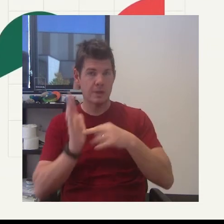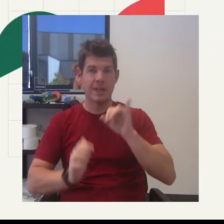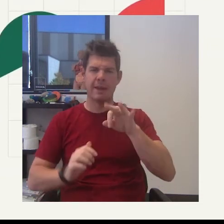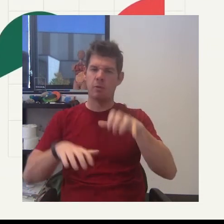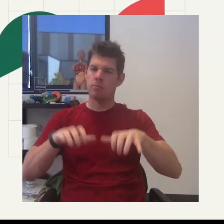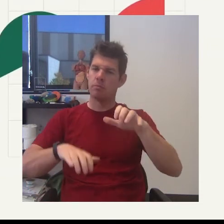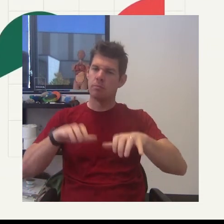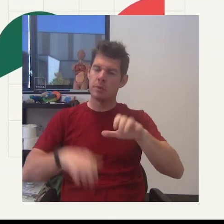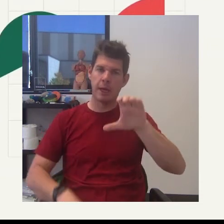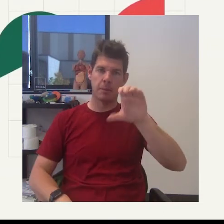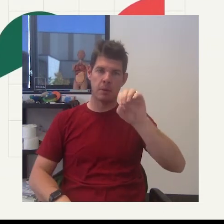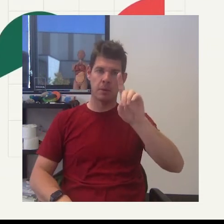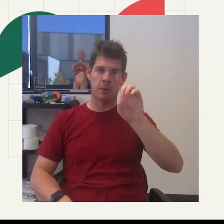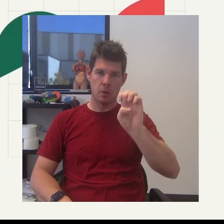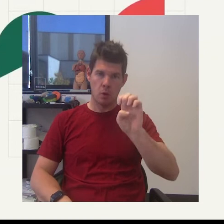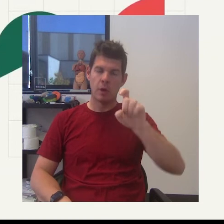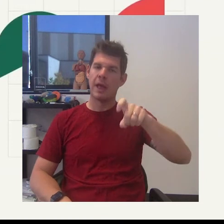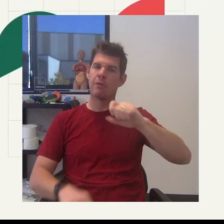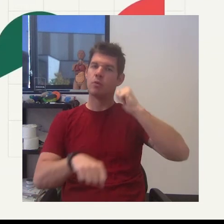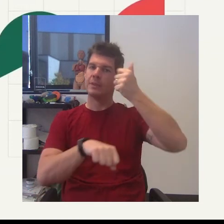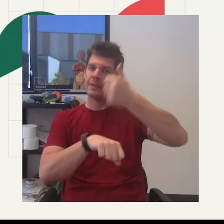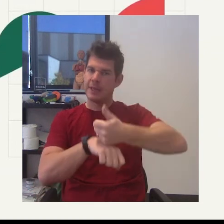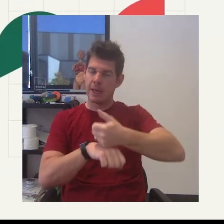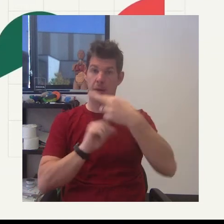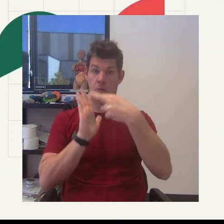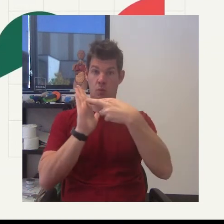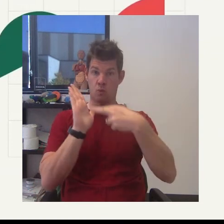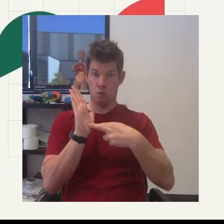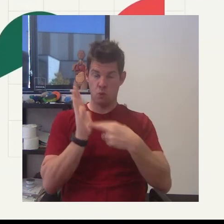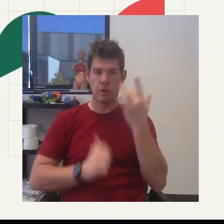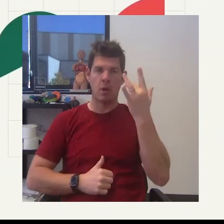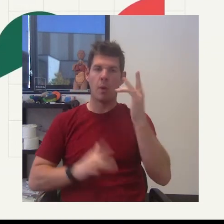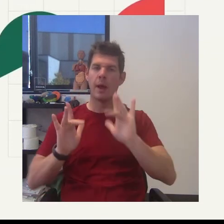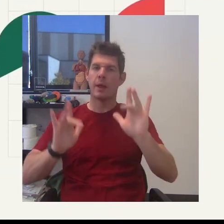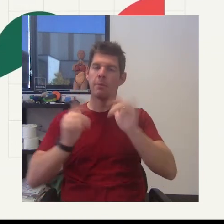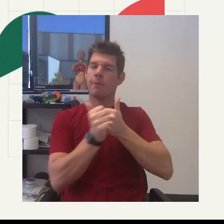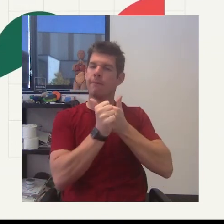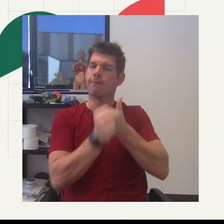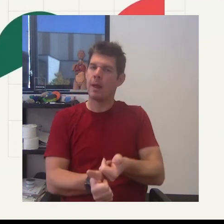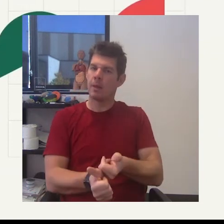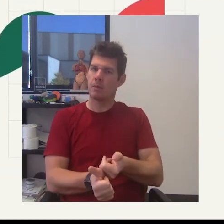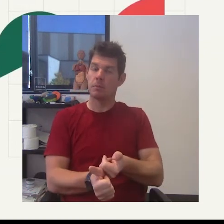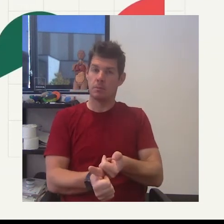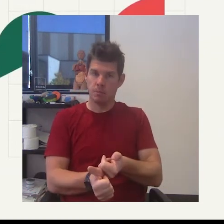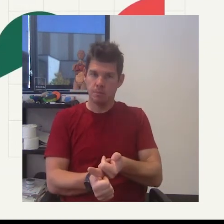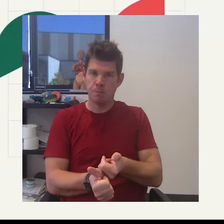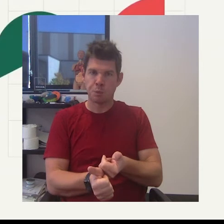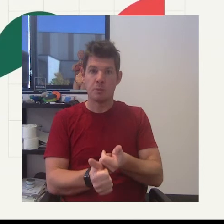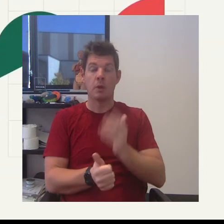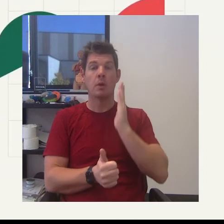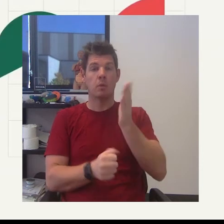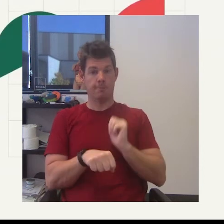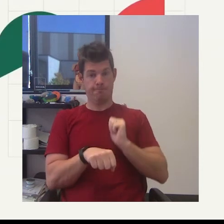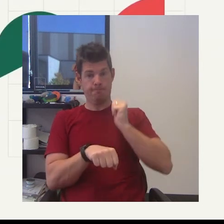computer code, is we write a set of rules for the computer to follow. So we're going to write a set